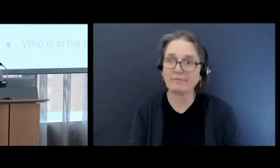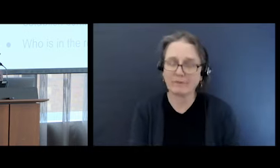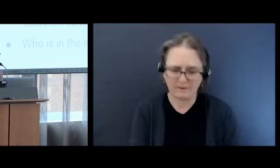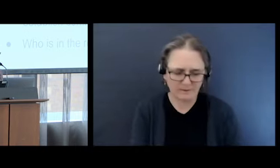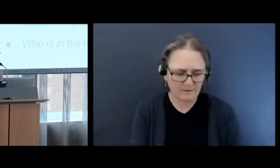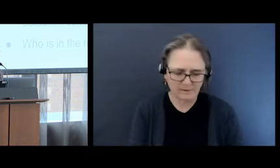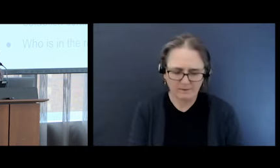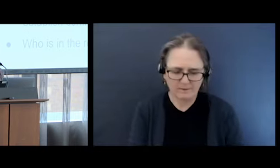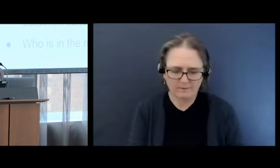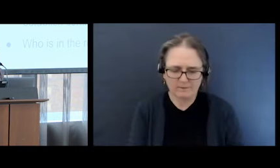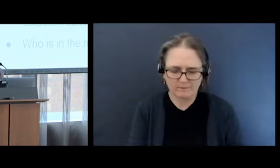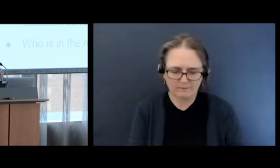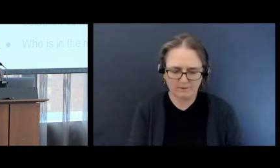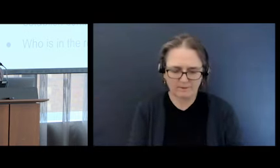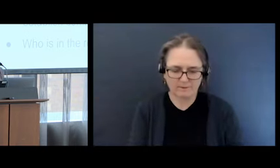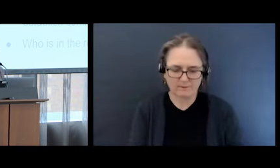Kim Voros.